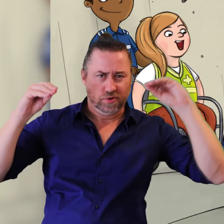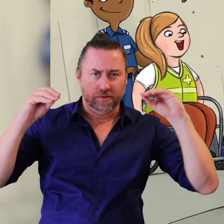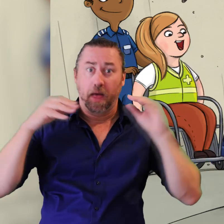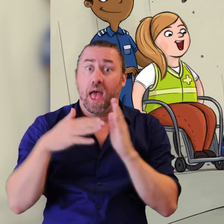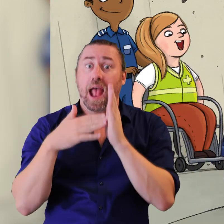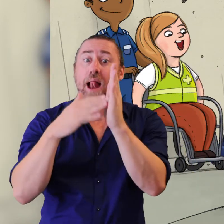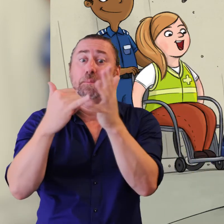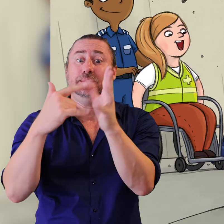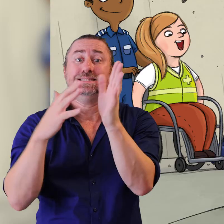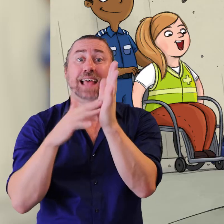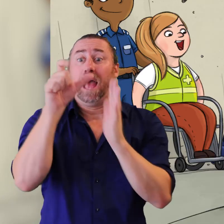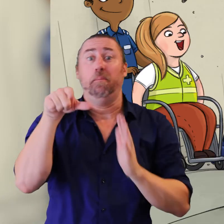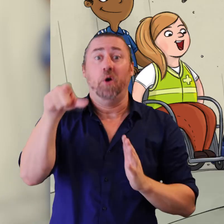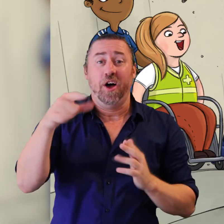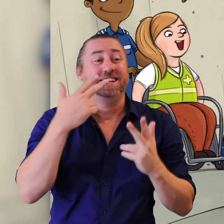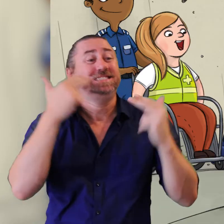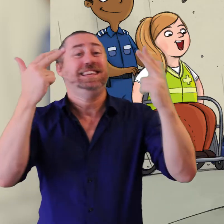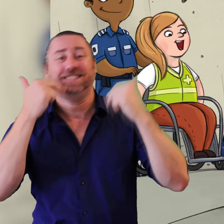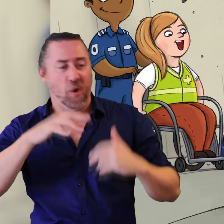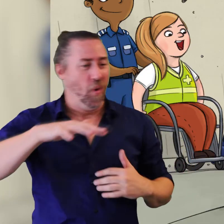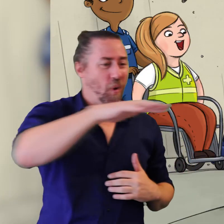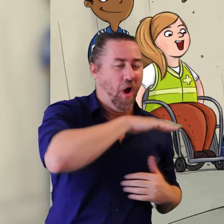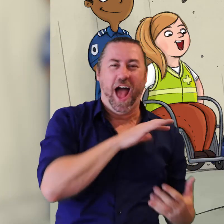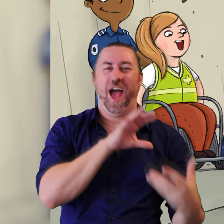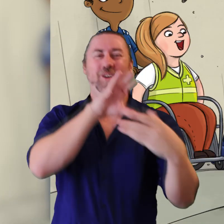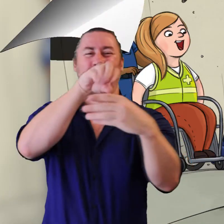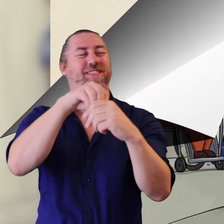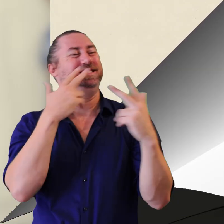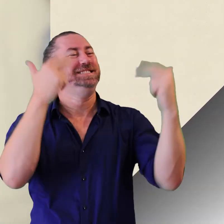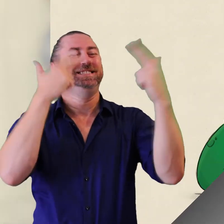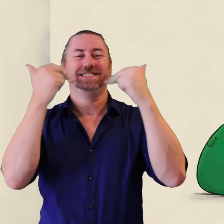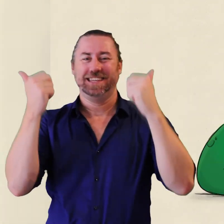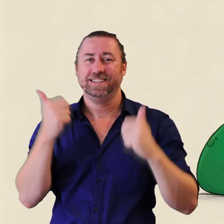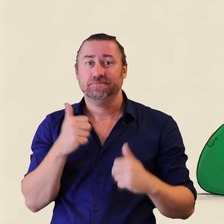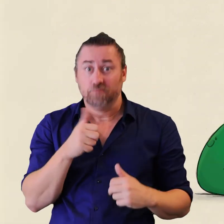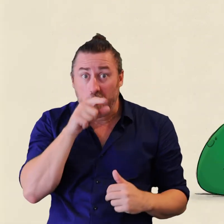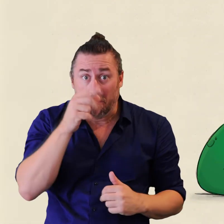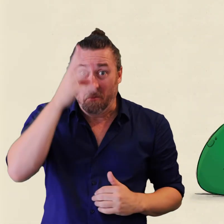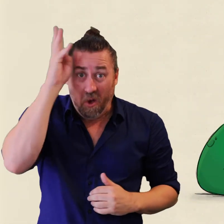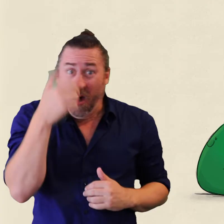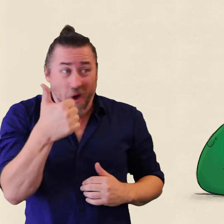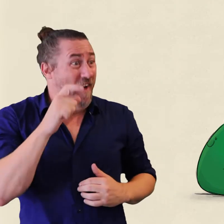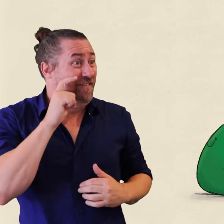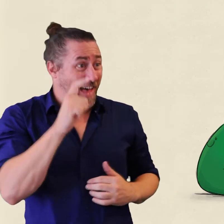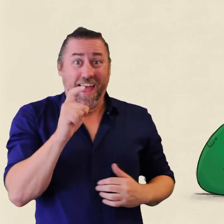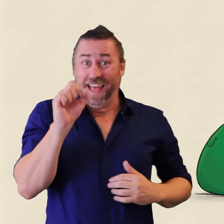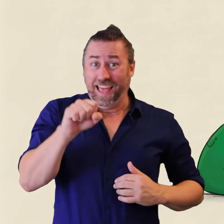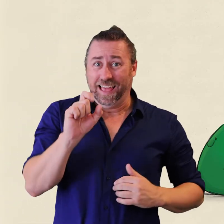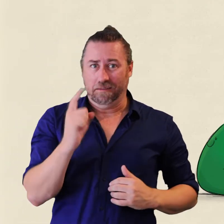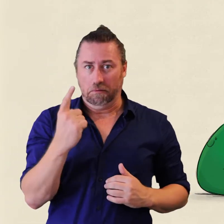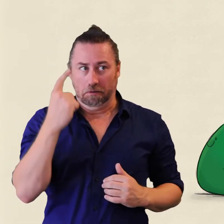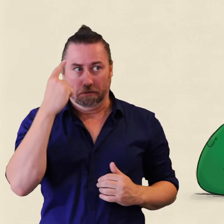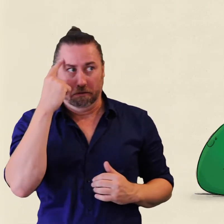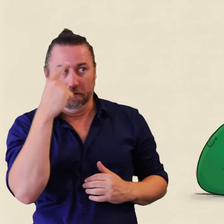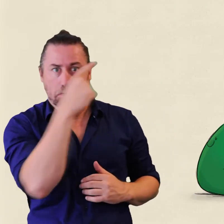in the shelter, but when Helper Sam sang a song, everyone joined in. Even though Birdie was having fun, she